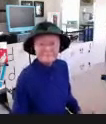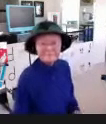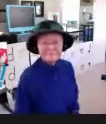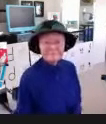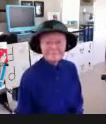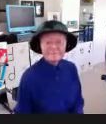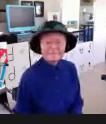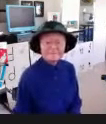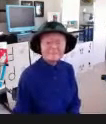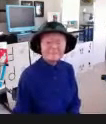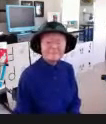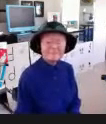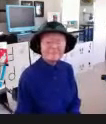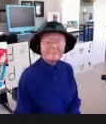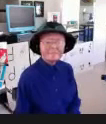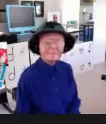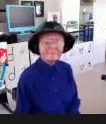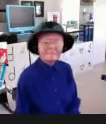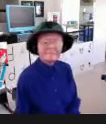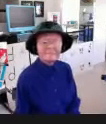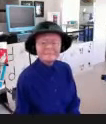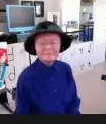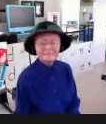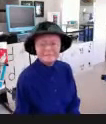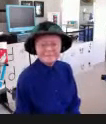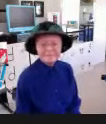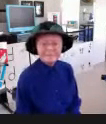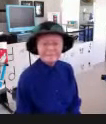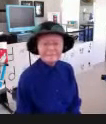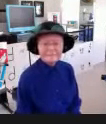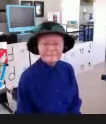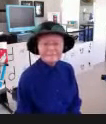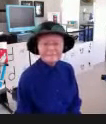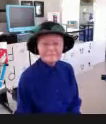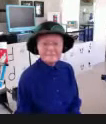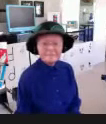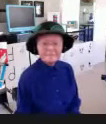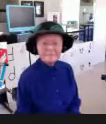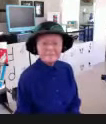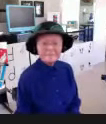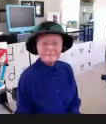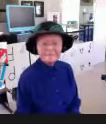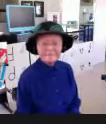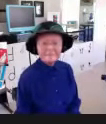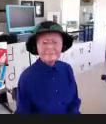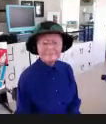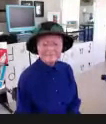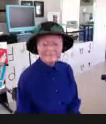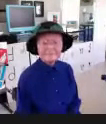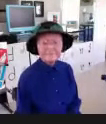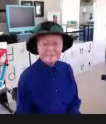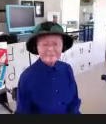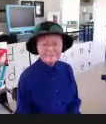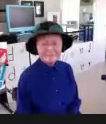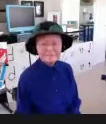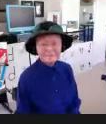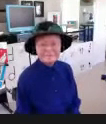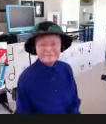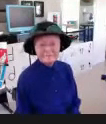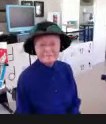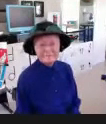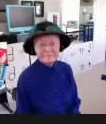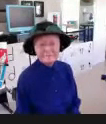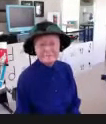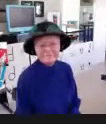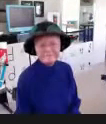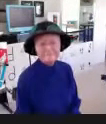Flickr, the Creative Commons photos. It took quite a while to find them, and then there's also a number of pictures that I took